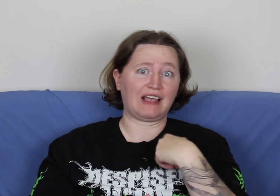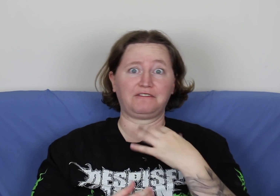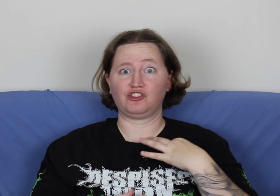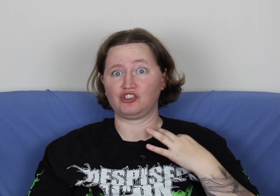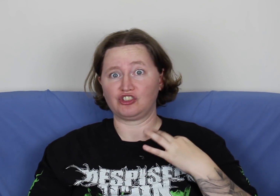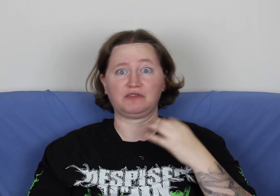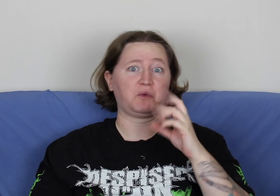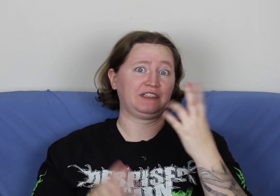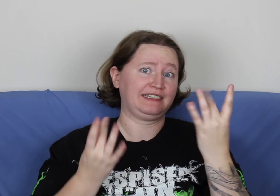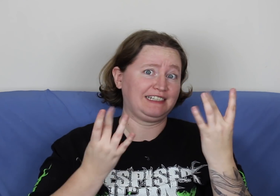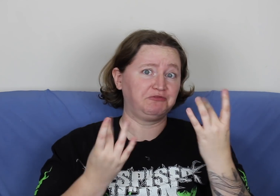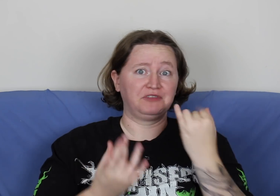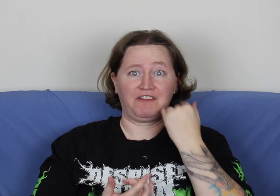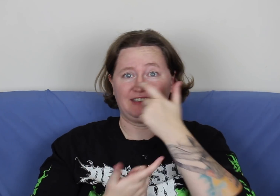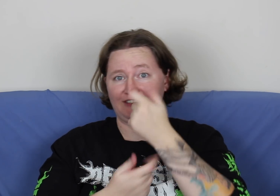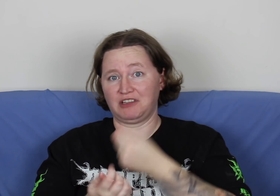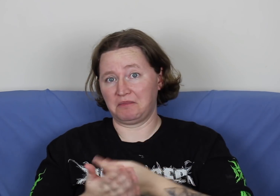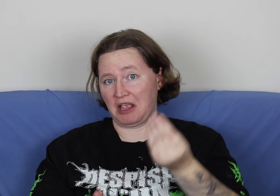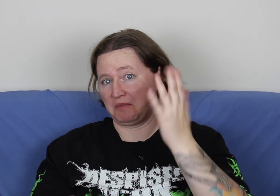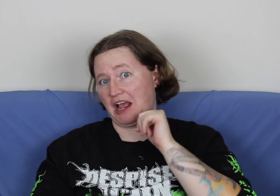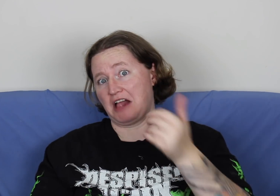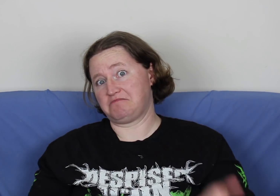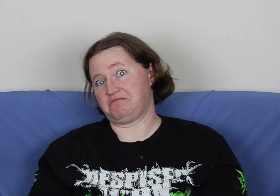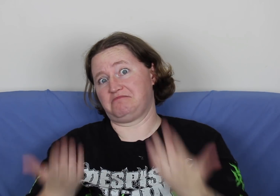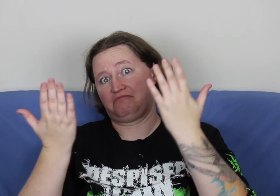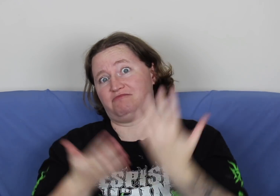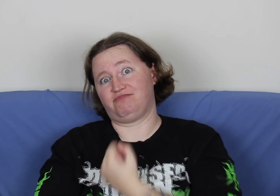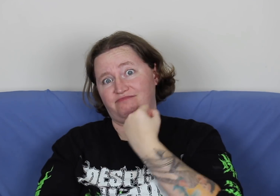also we have our ASL Stew store for shirts or stickers if you're interested in purchasing those.